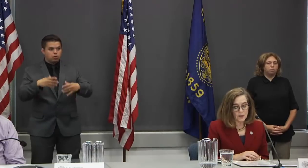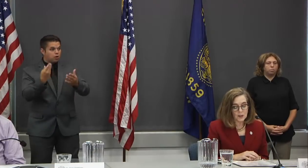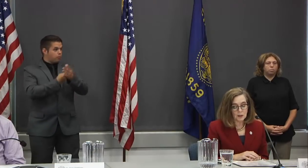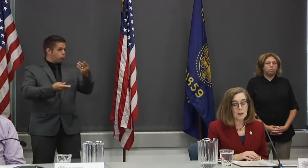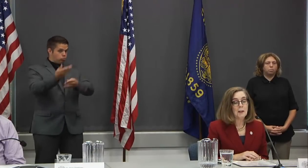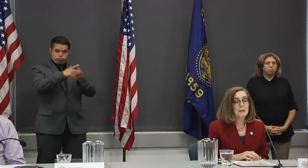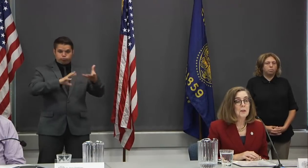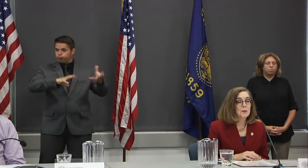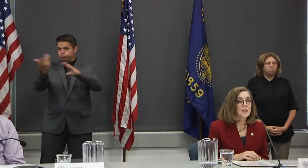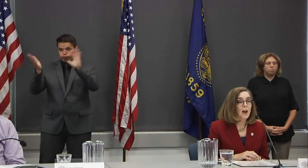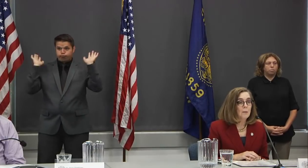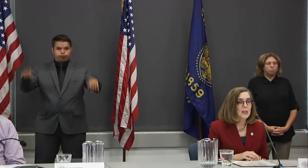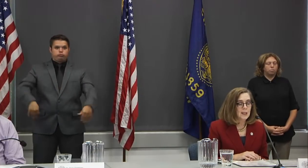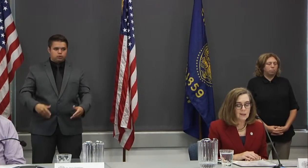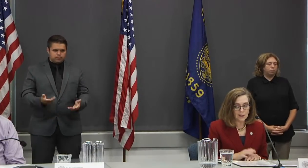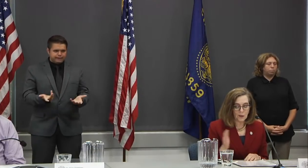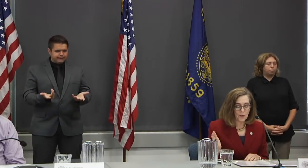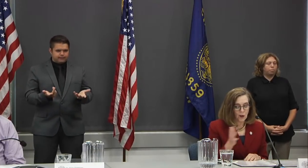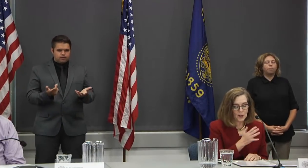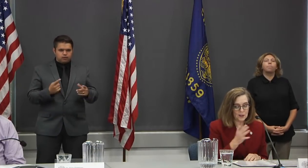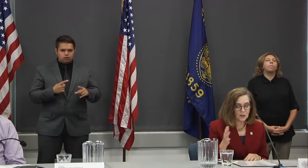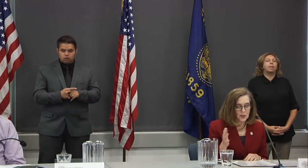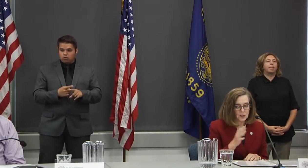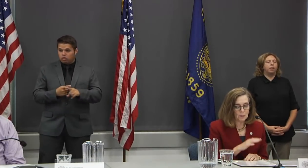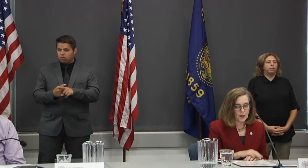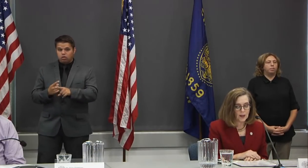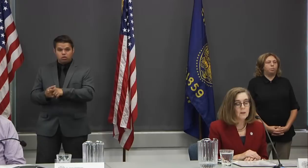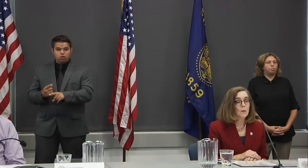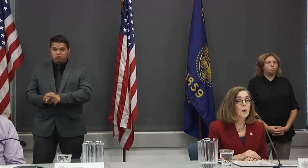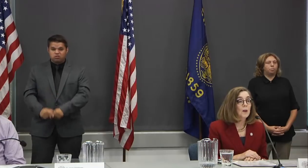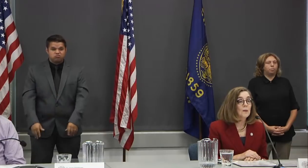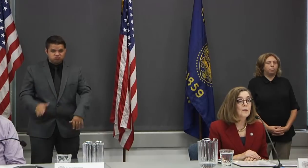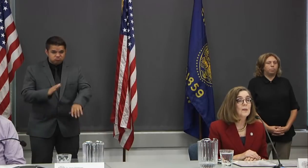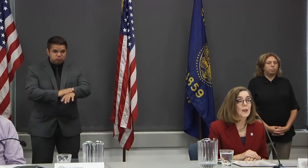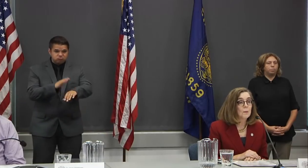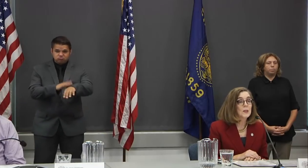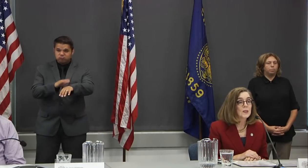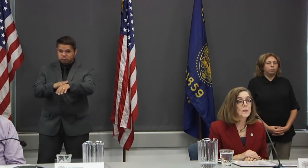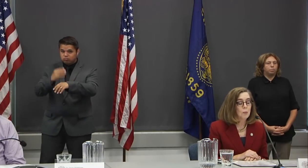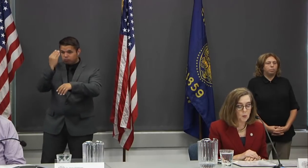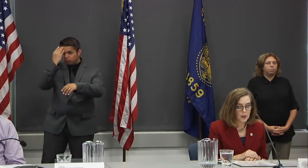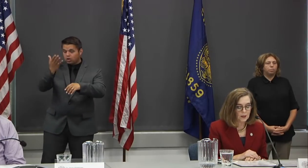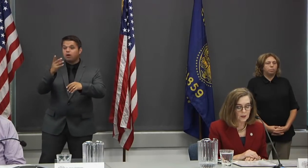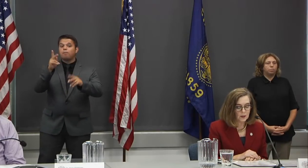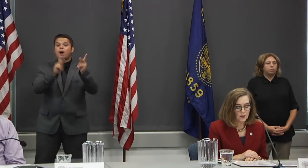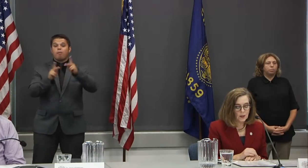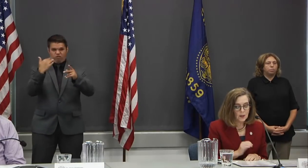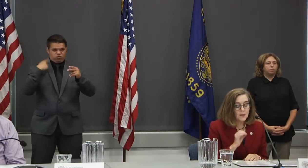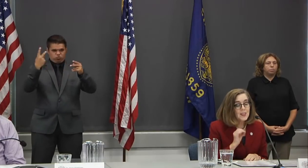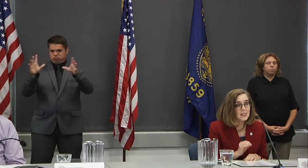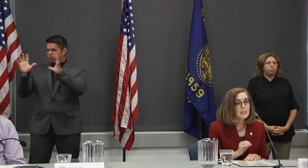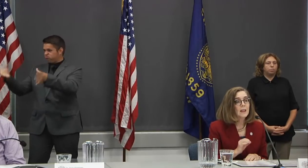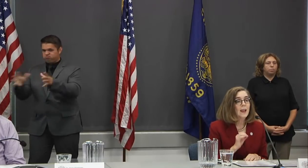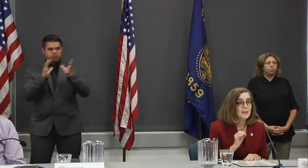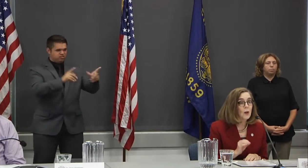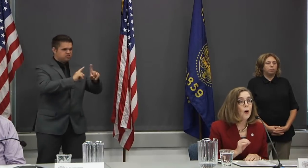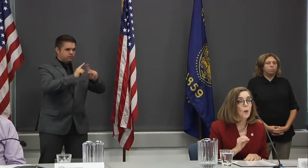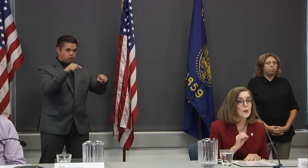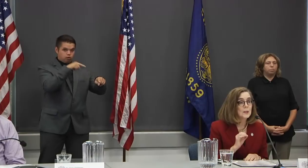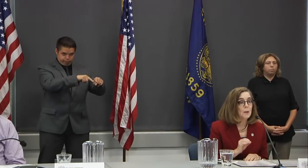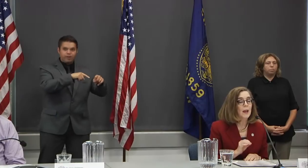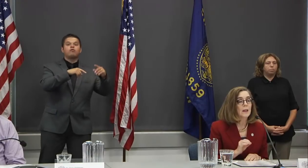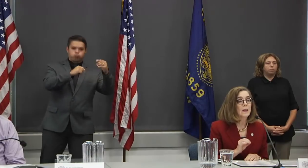truth is, those commenting on the far ends of this debate, well, they are missing the point. This